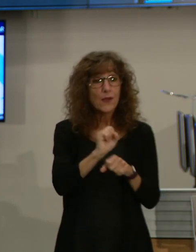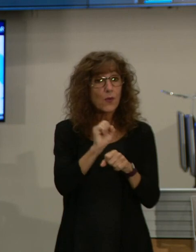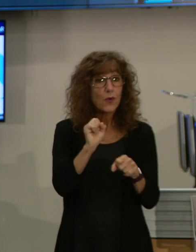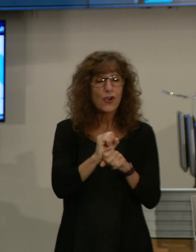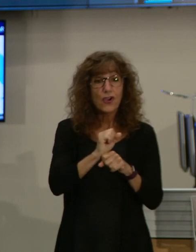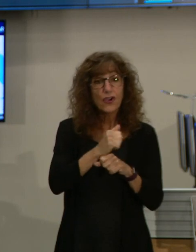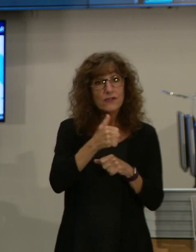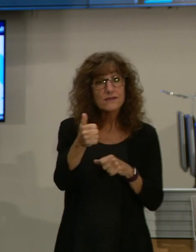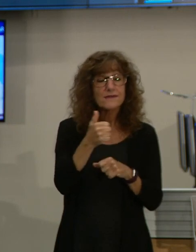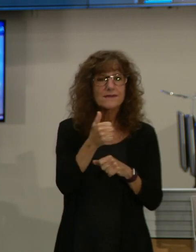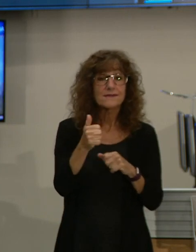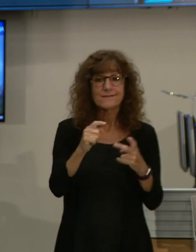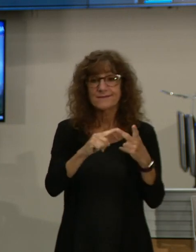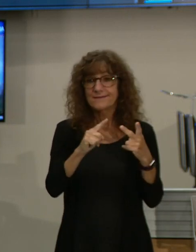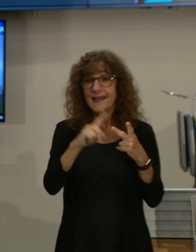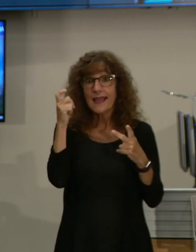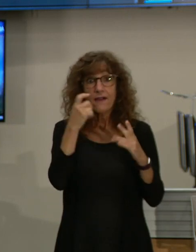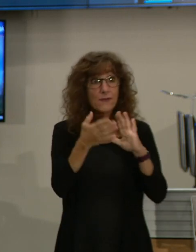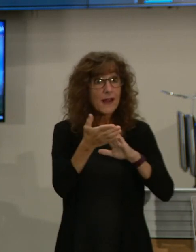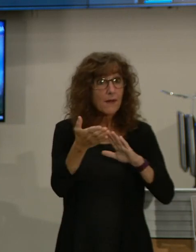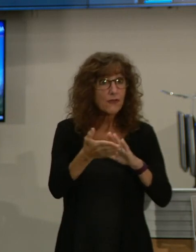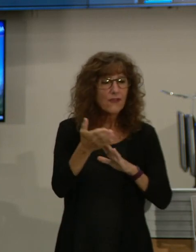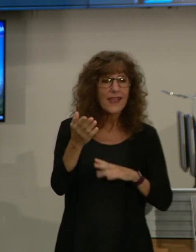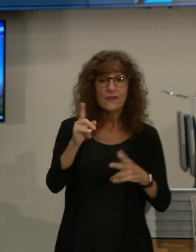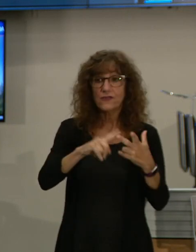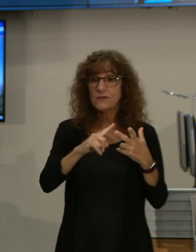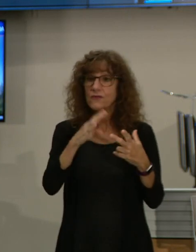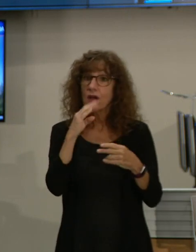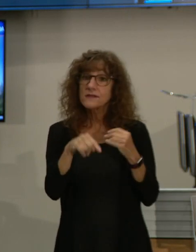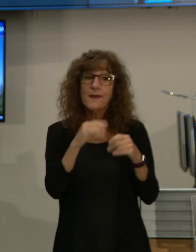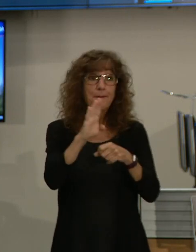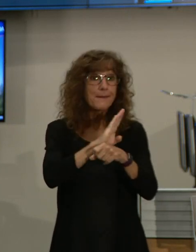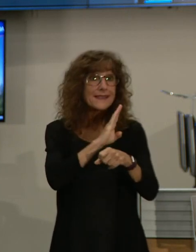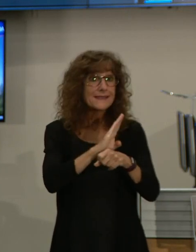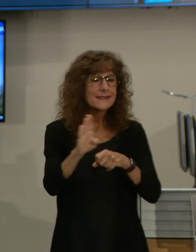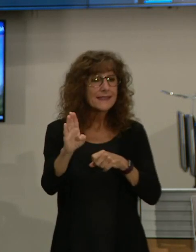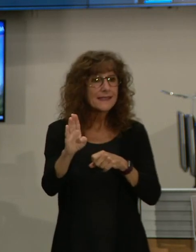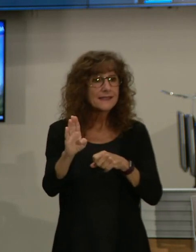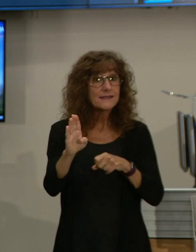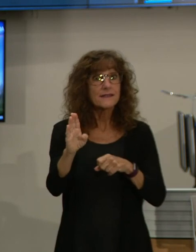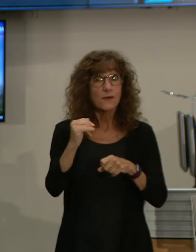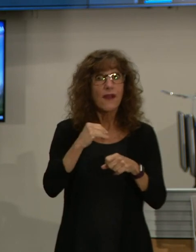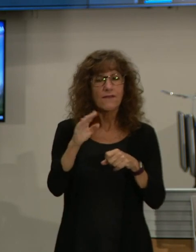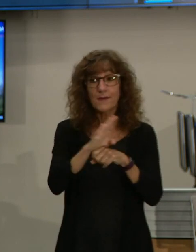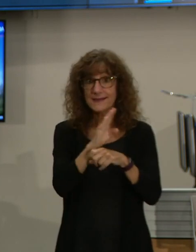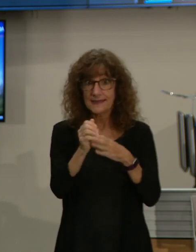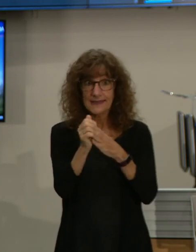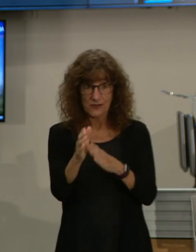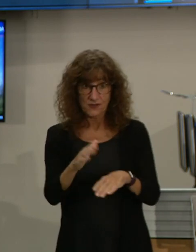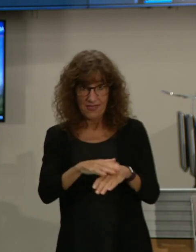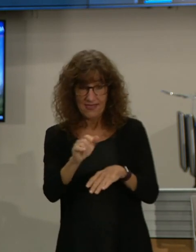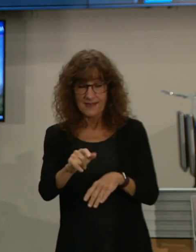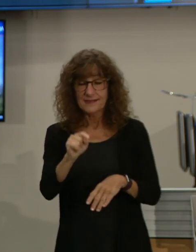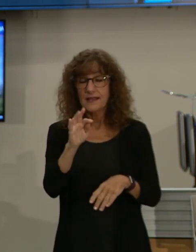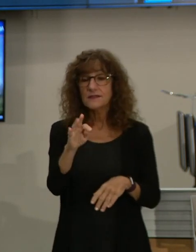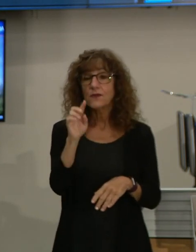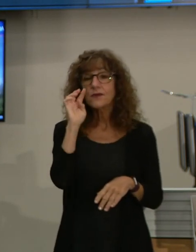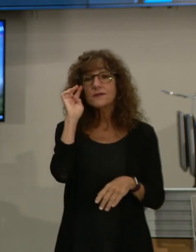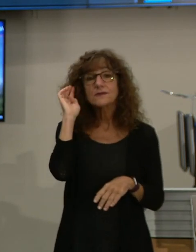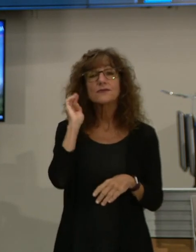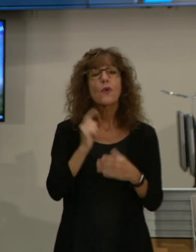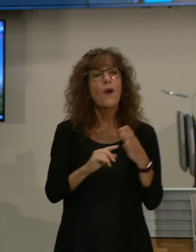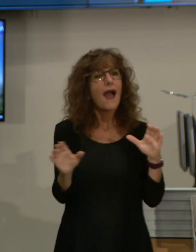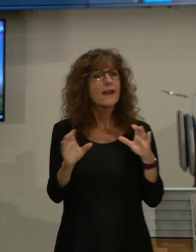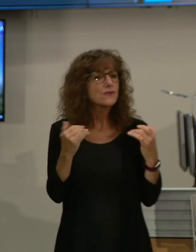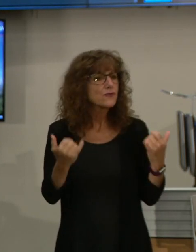What do we do in terms of government operations? It talks about our business climate. We have business leaders who are on this task force, and so it is what action should we